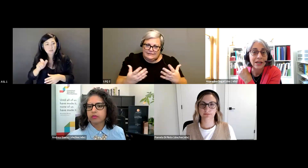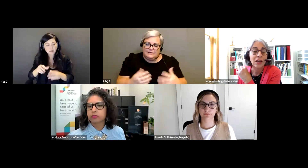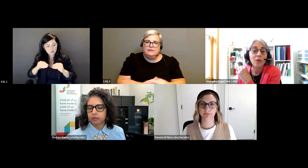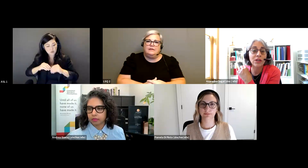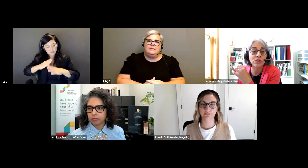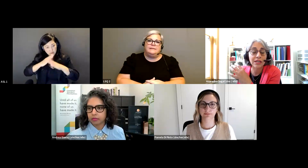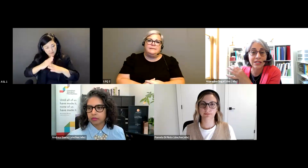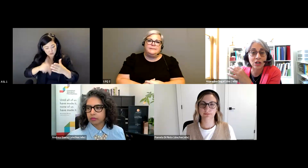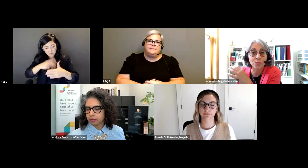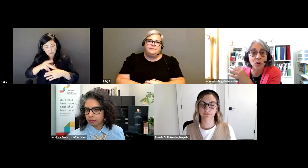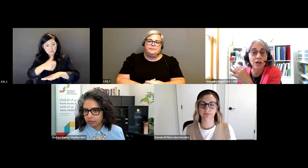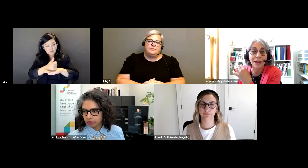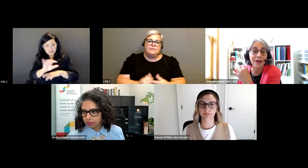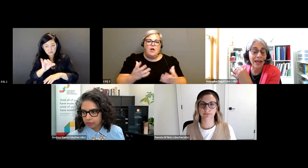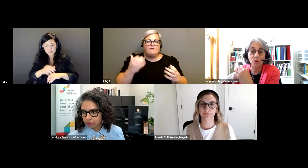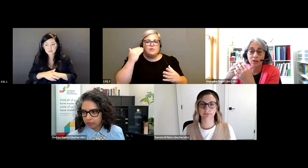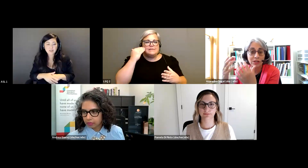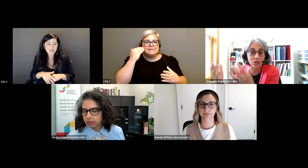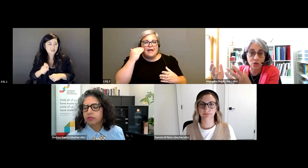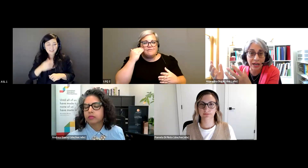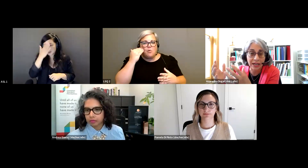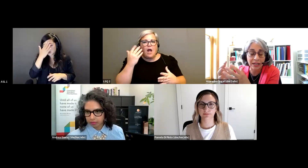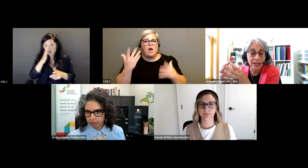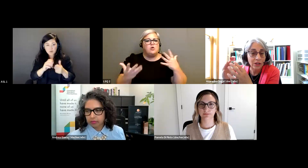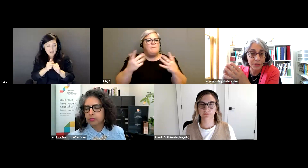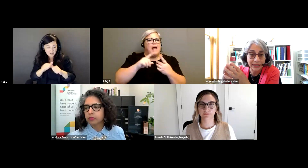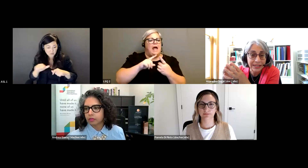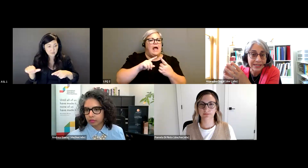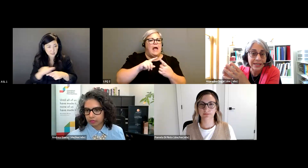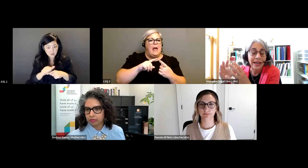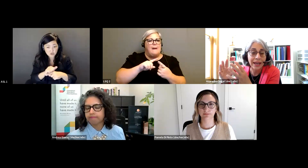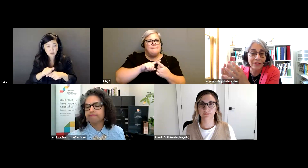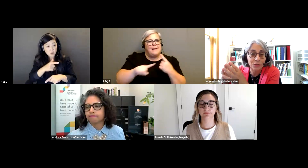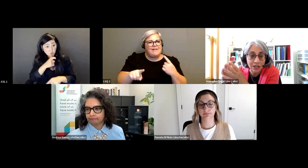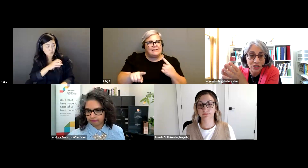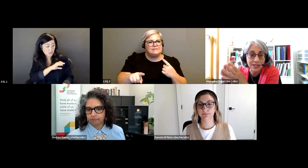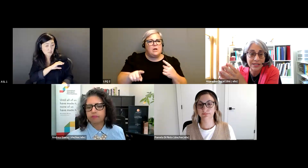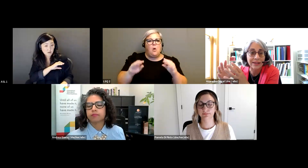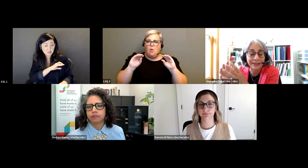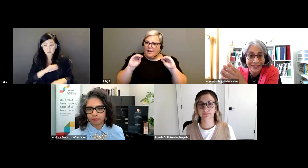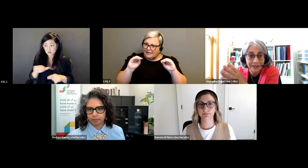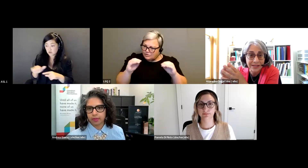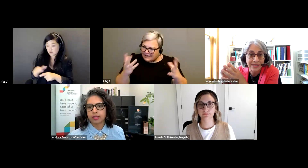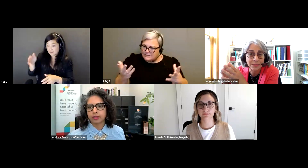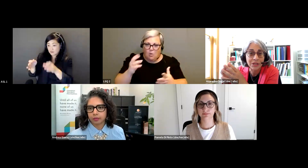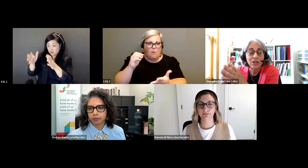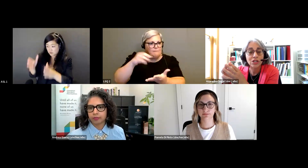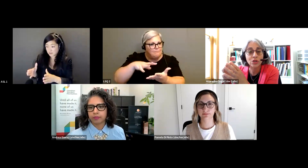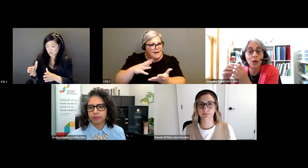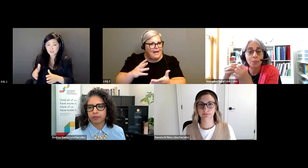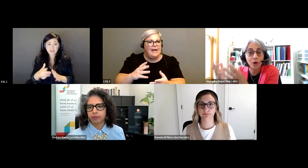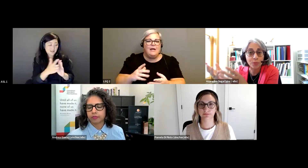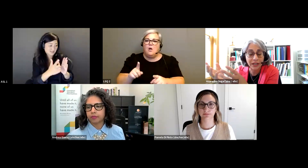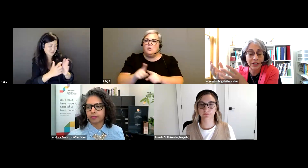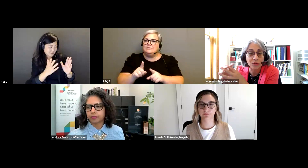place. We need to know more about how we're going to train the police and the judges and the legal system